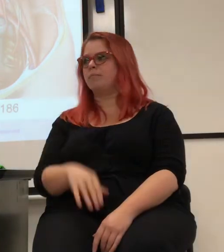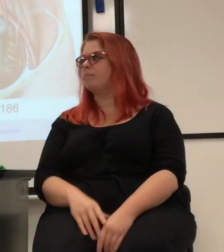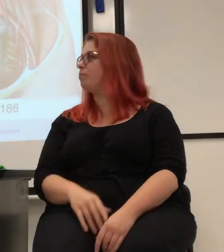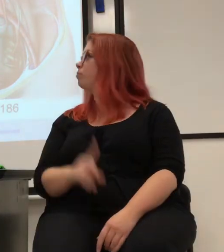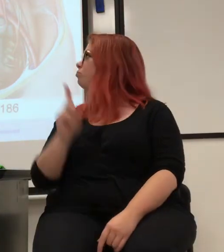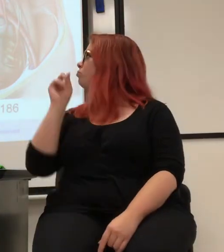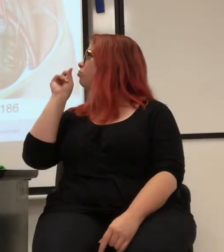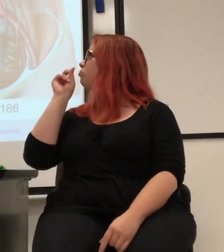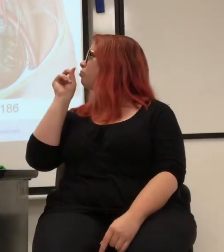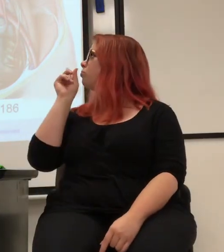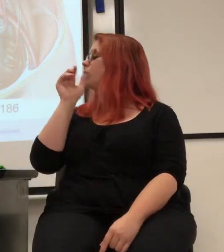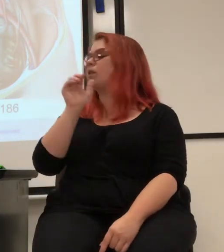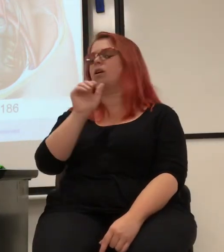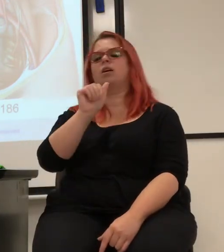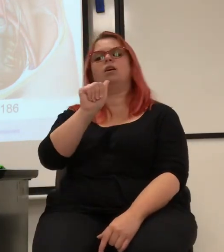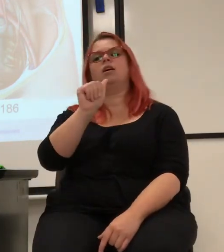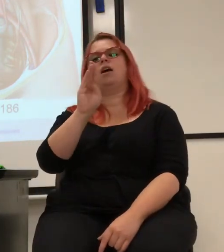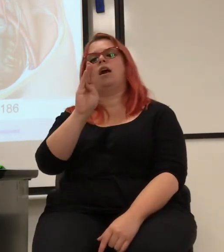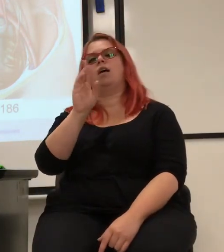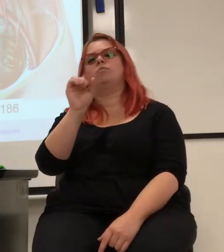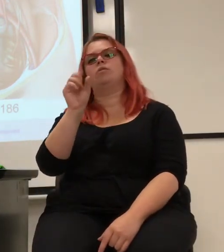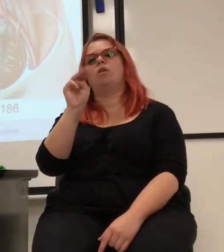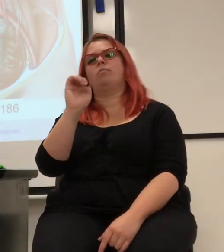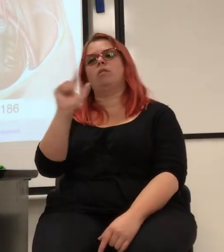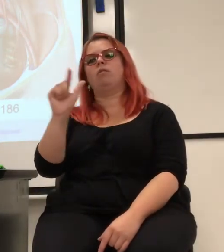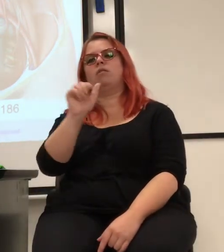That's the abdominal aorta.